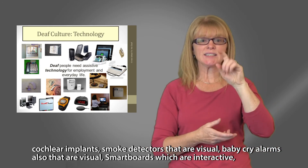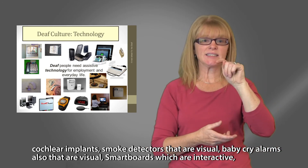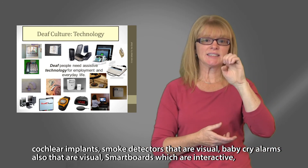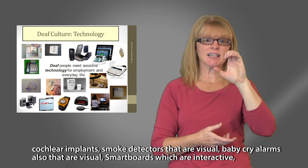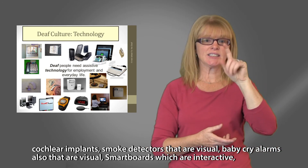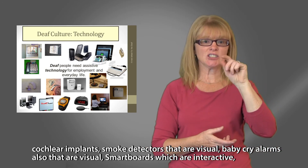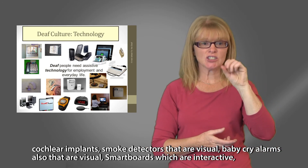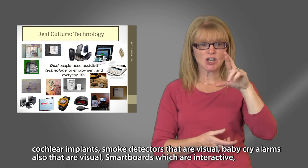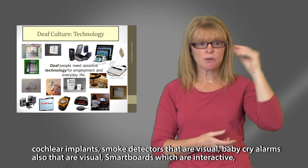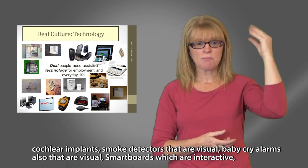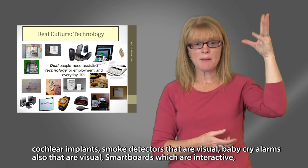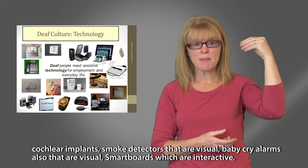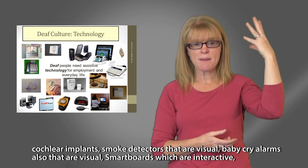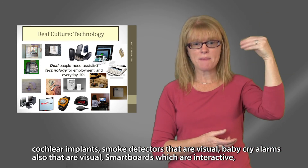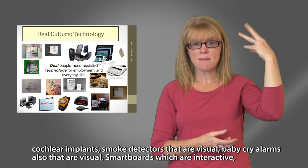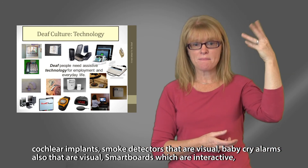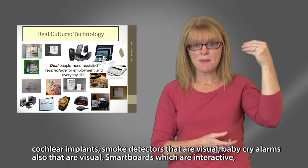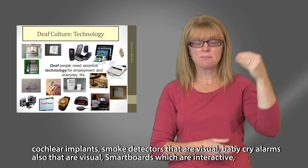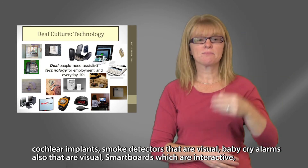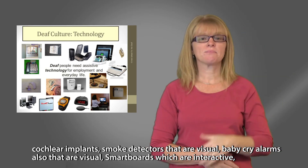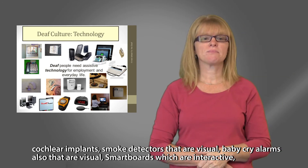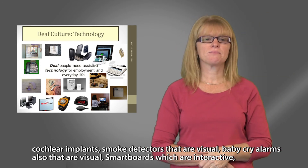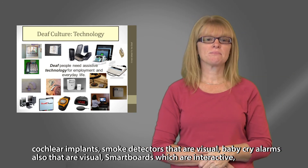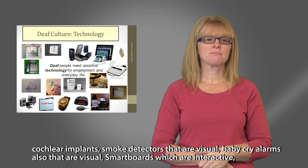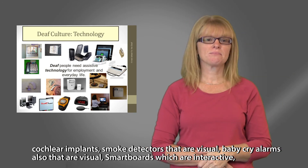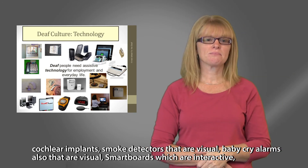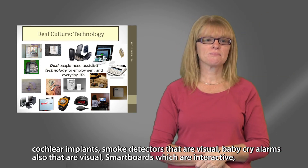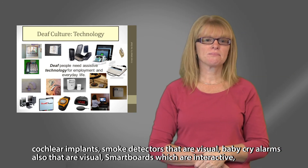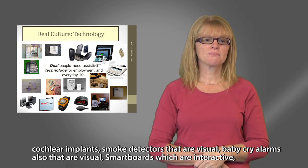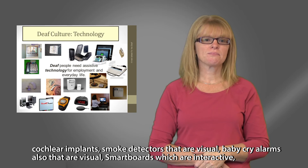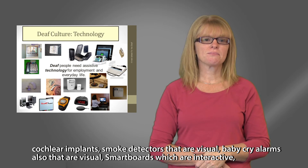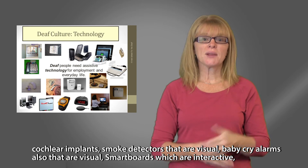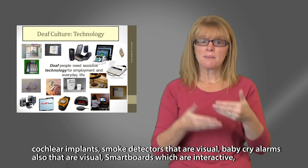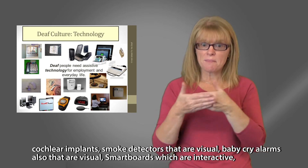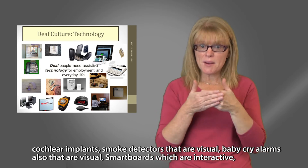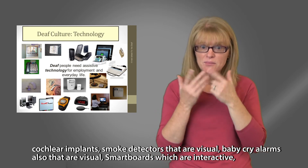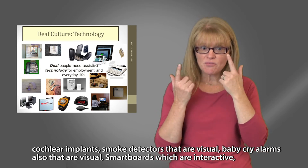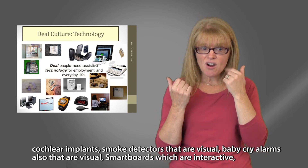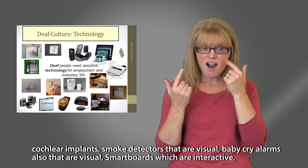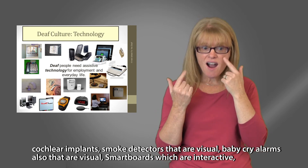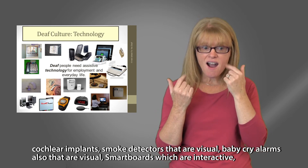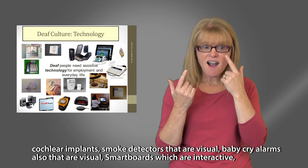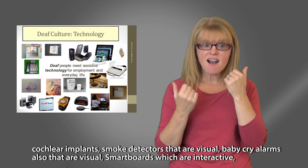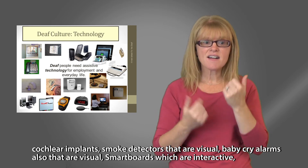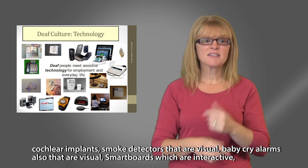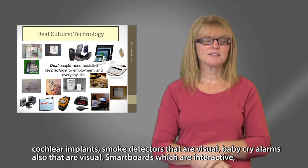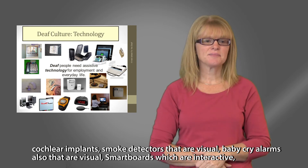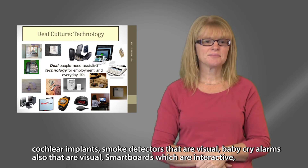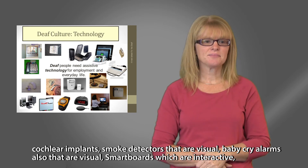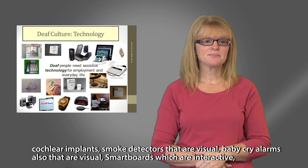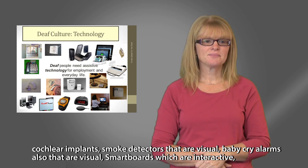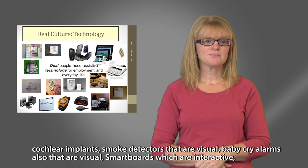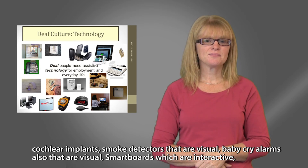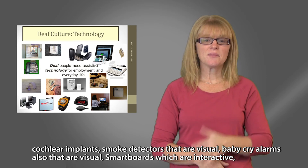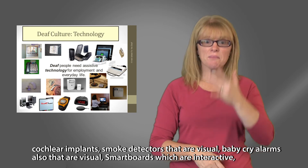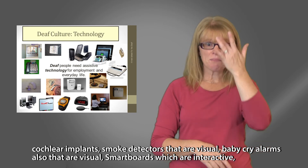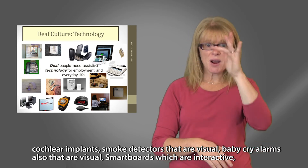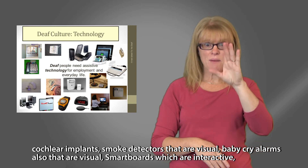implants, smoke detectors that are visual, baby cry alarms also that are visual,